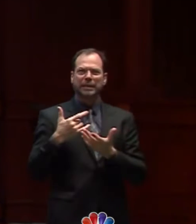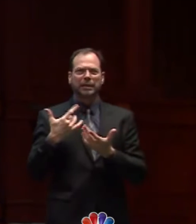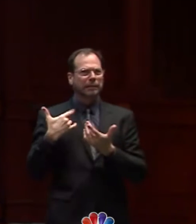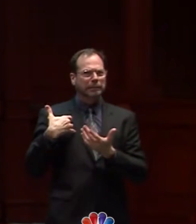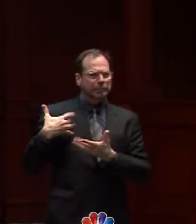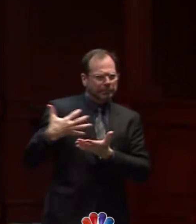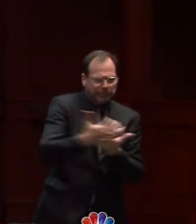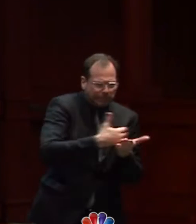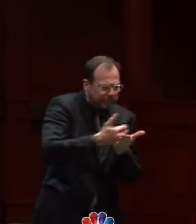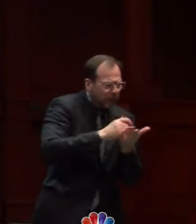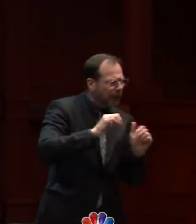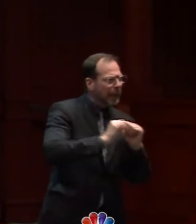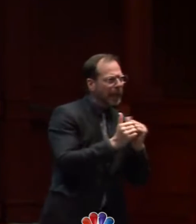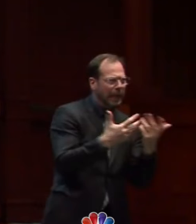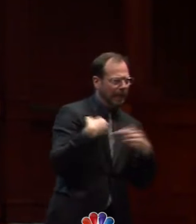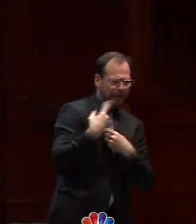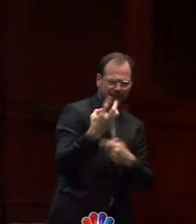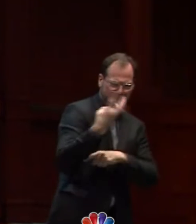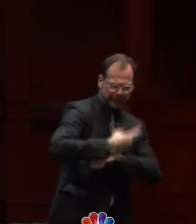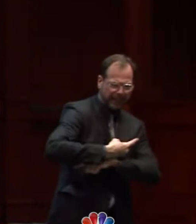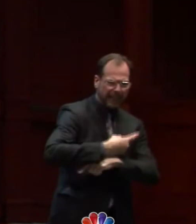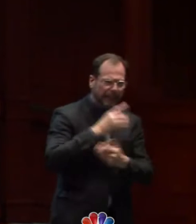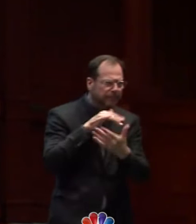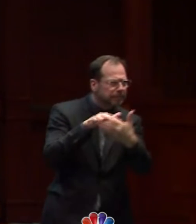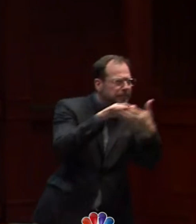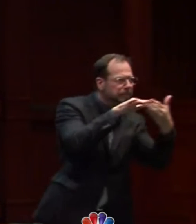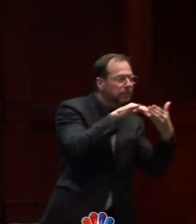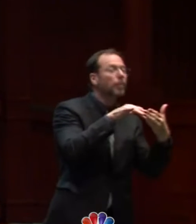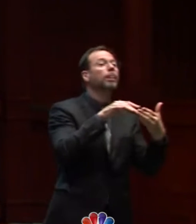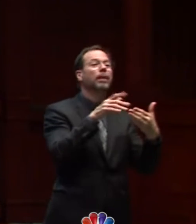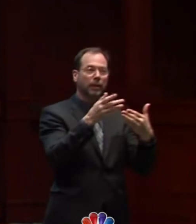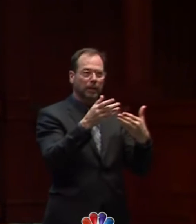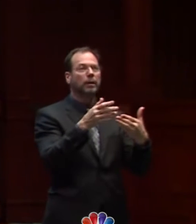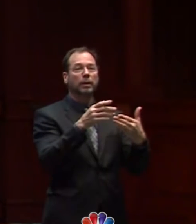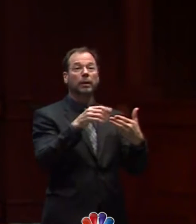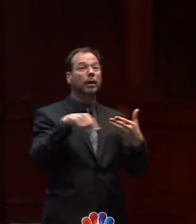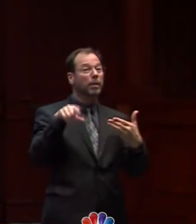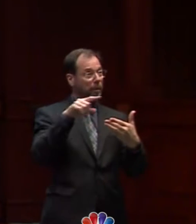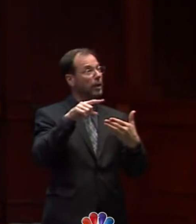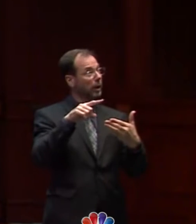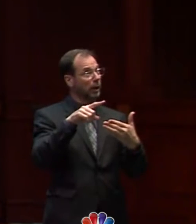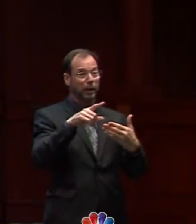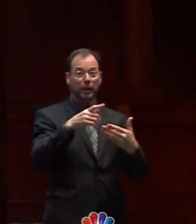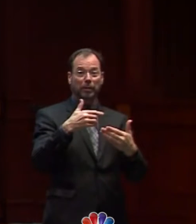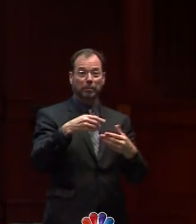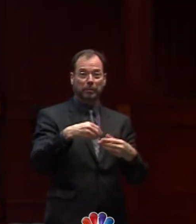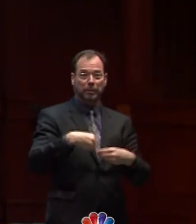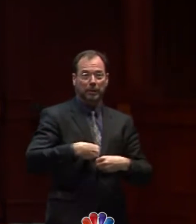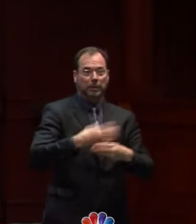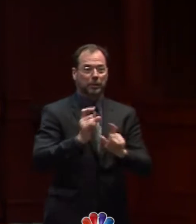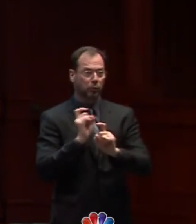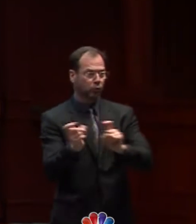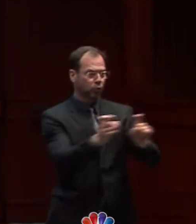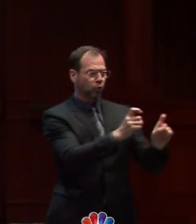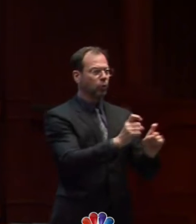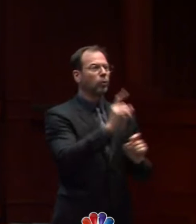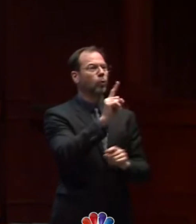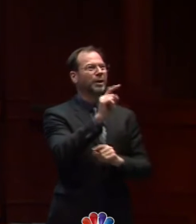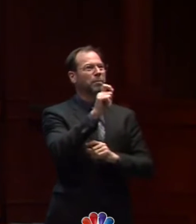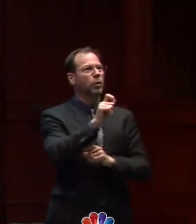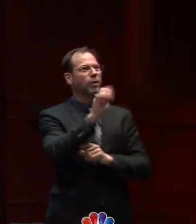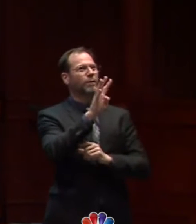6 days. In the past 6 days, they have provided across the state of Texas more than